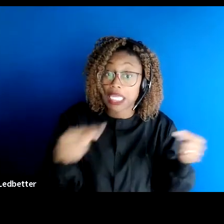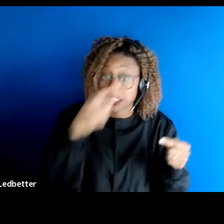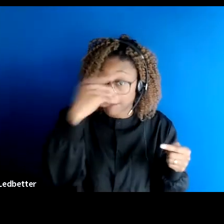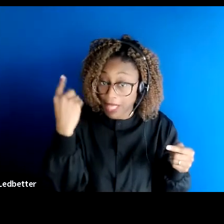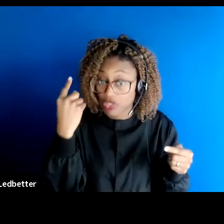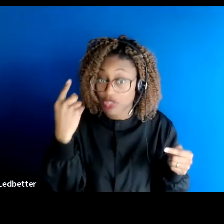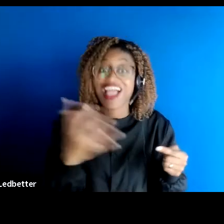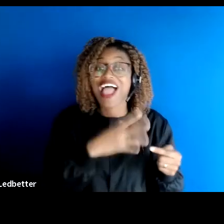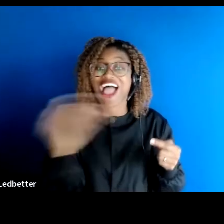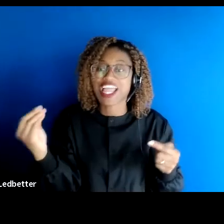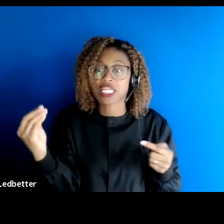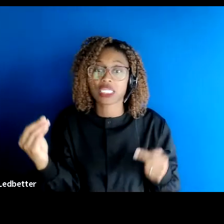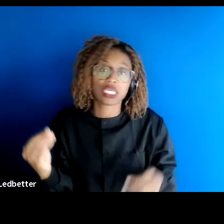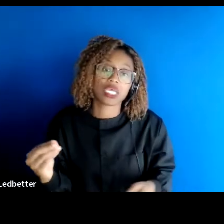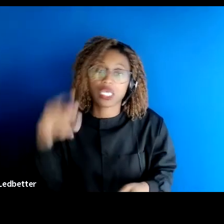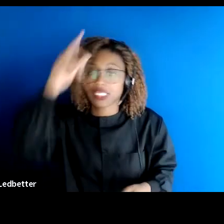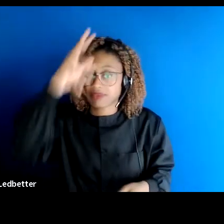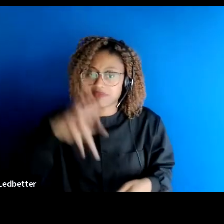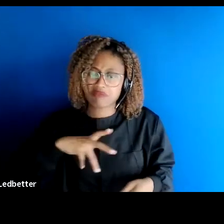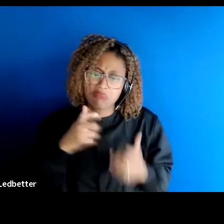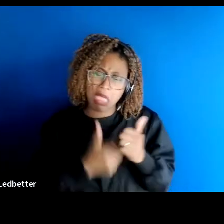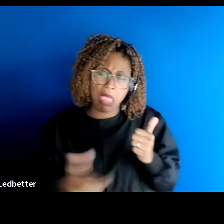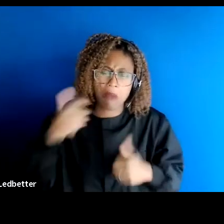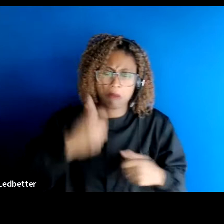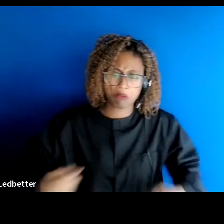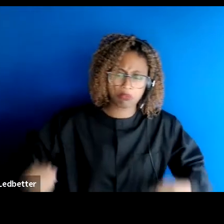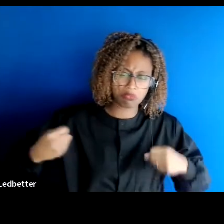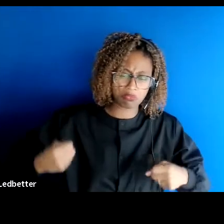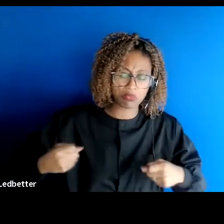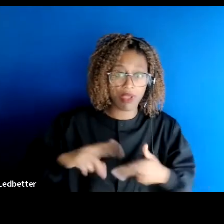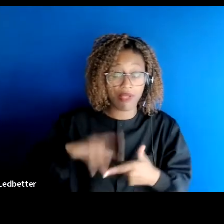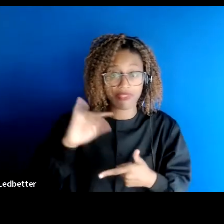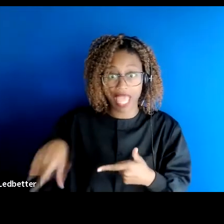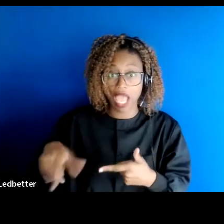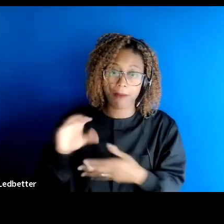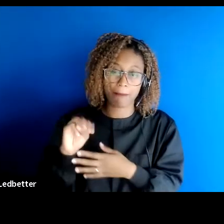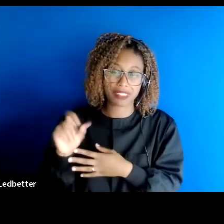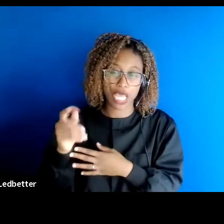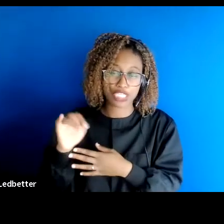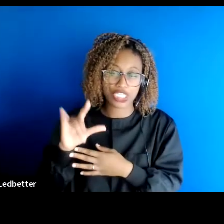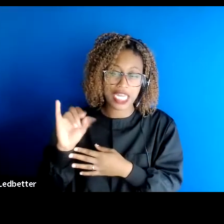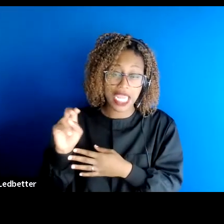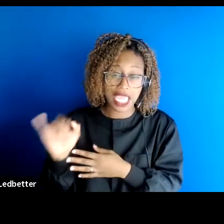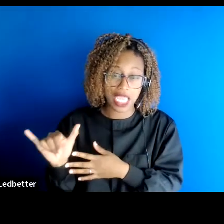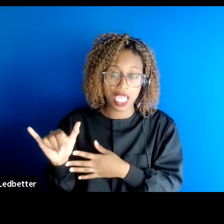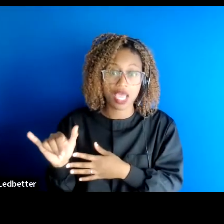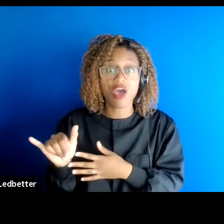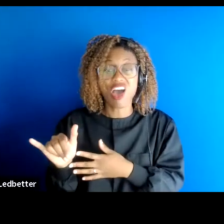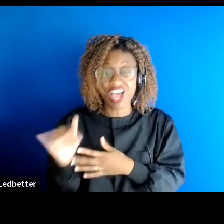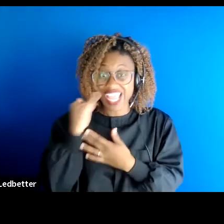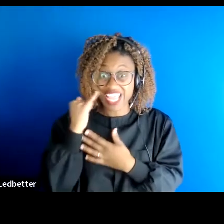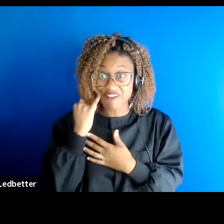misogyny come together and create a compounding or intersectional impact in someone's